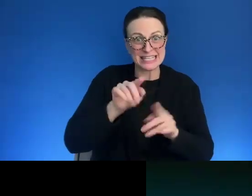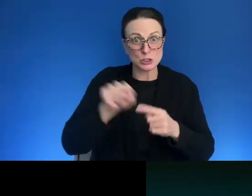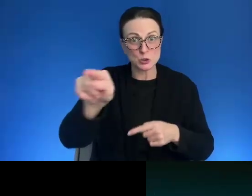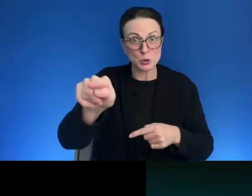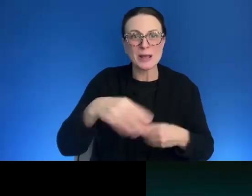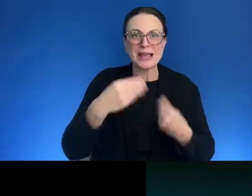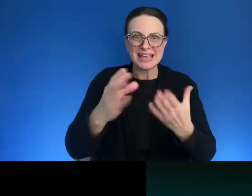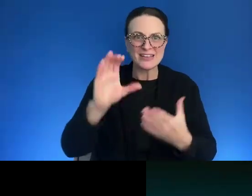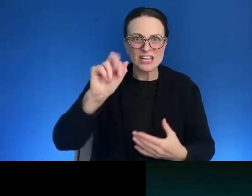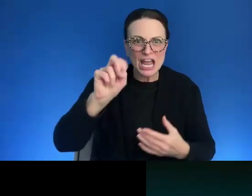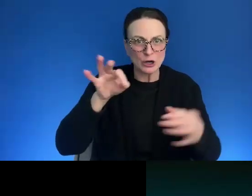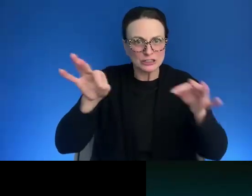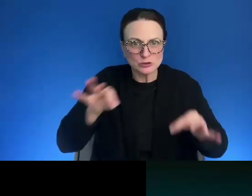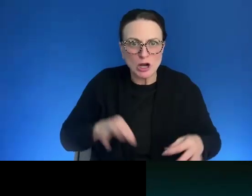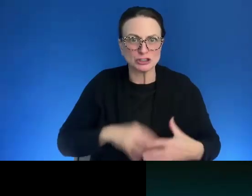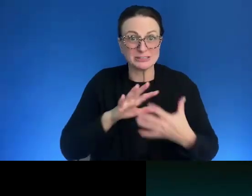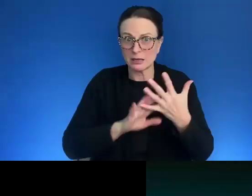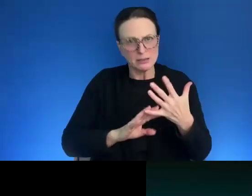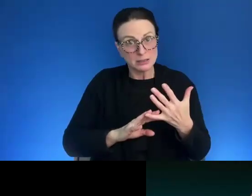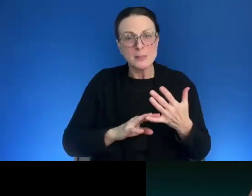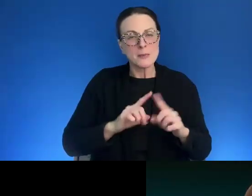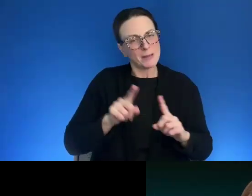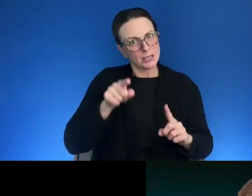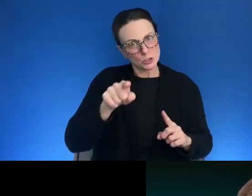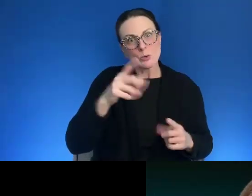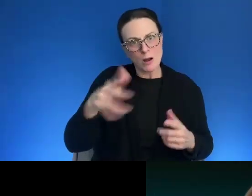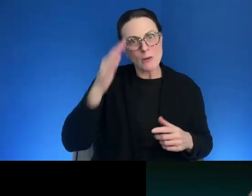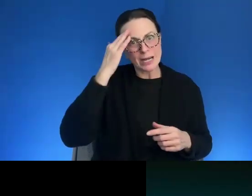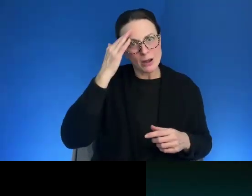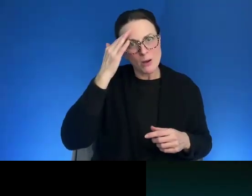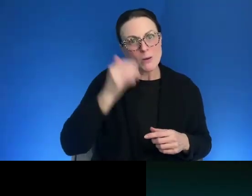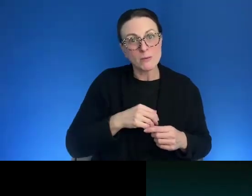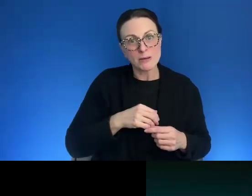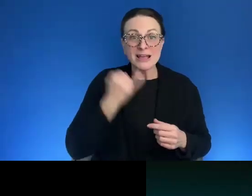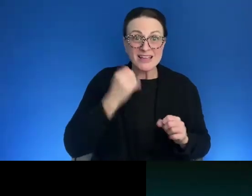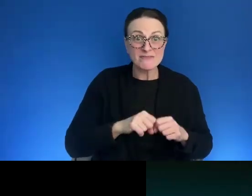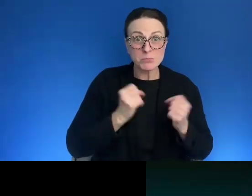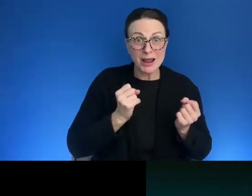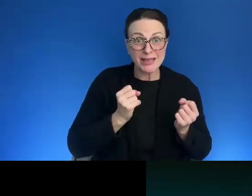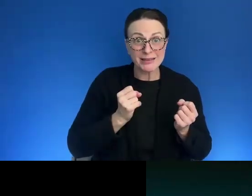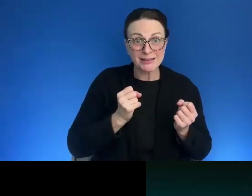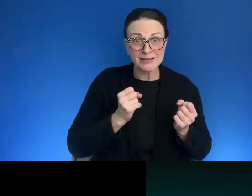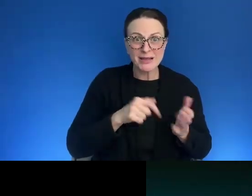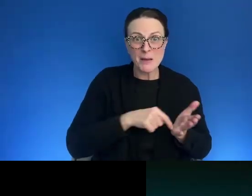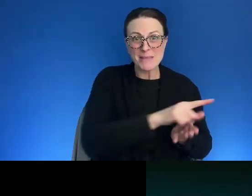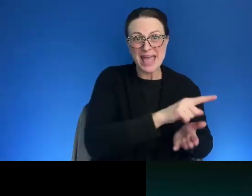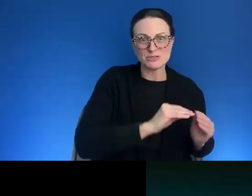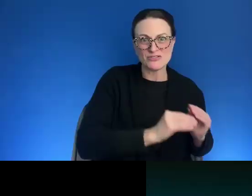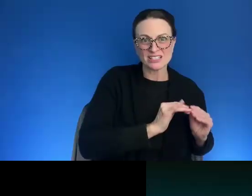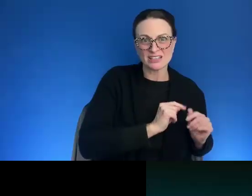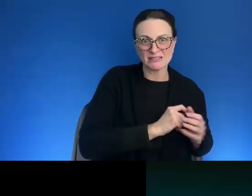He gives you care instructions, and then that if you break it, you can pay him to fix